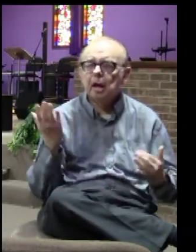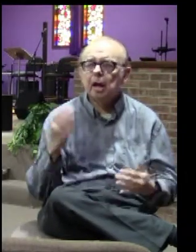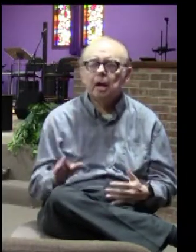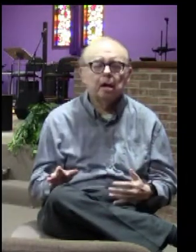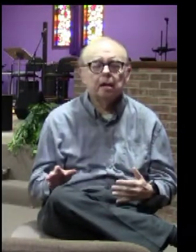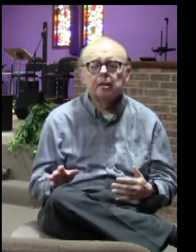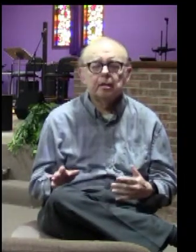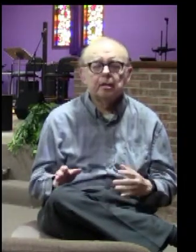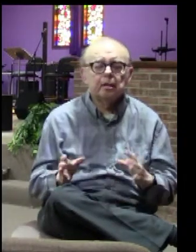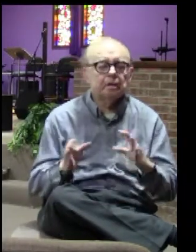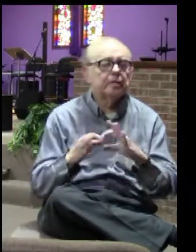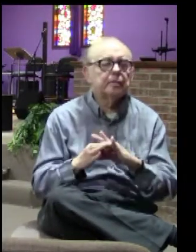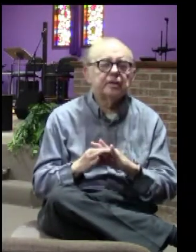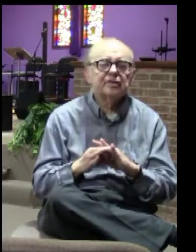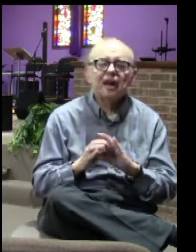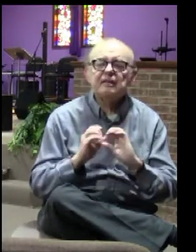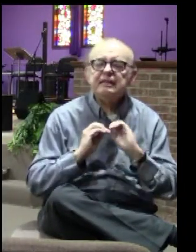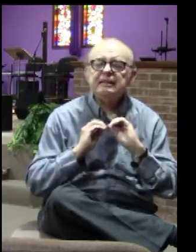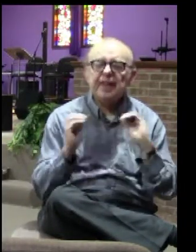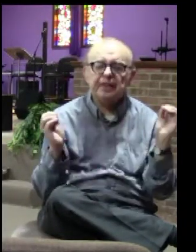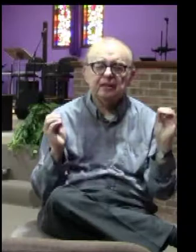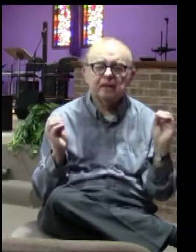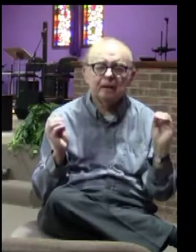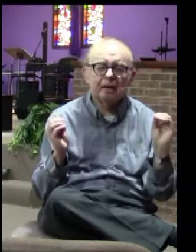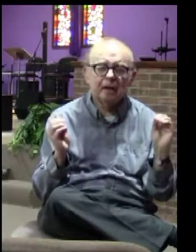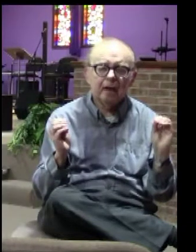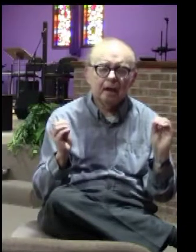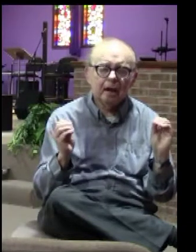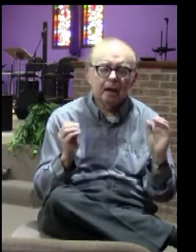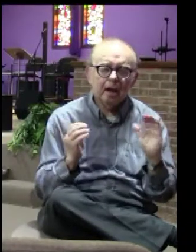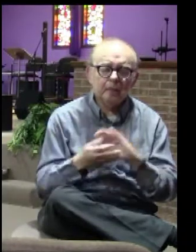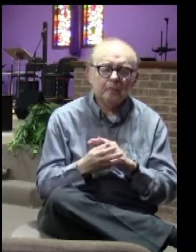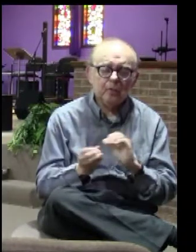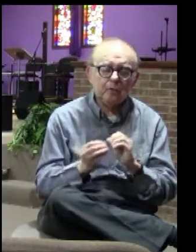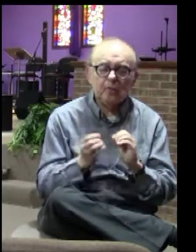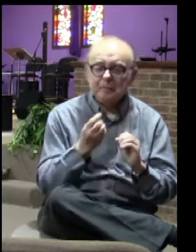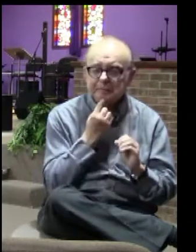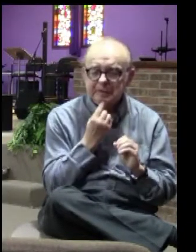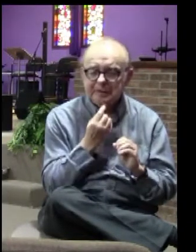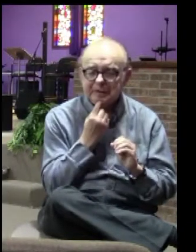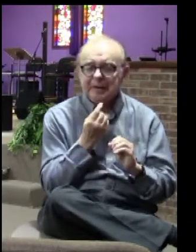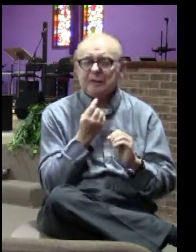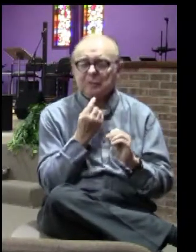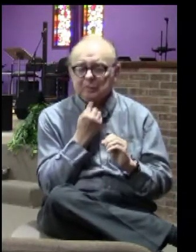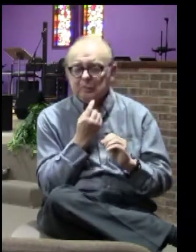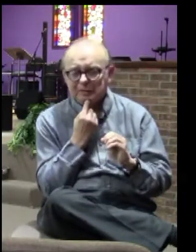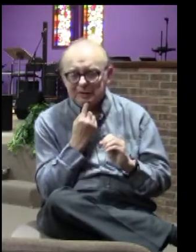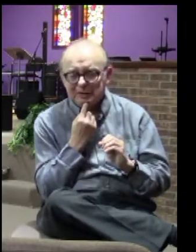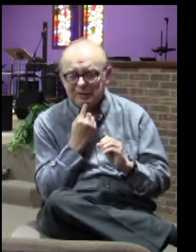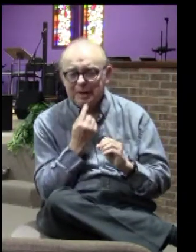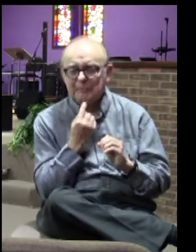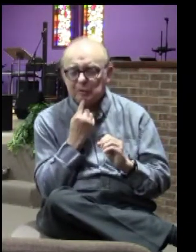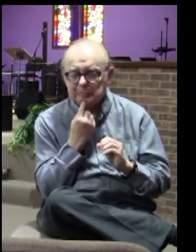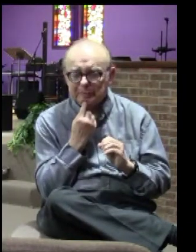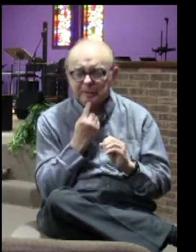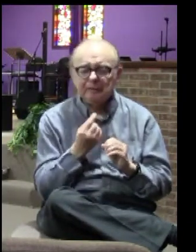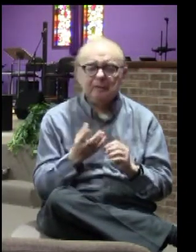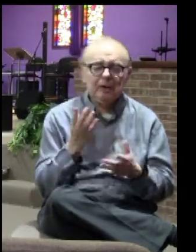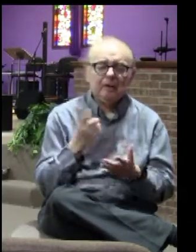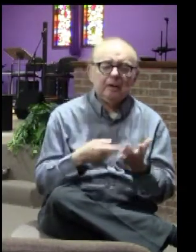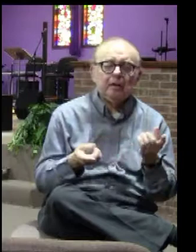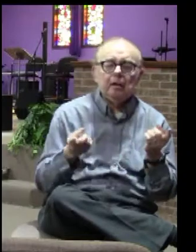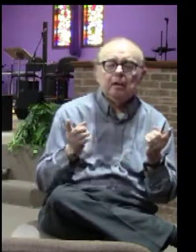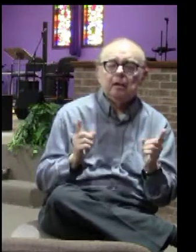ever reconciling anything. We became to get more bitter and more bitter and more bitter. And